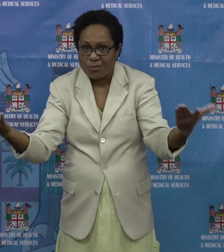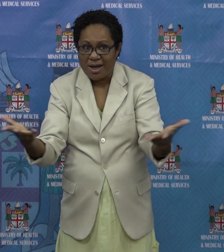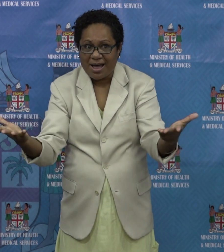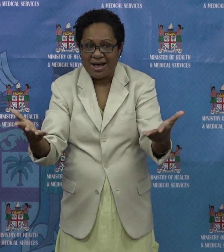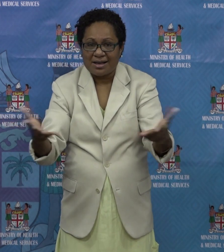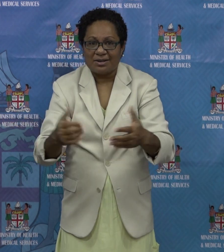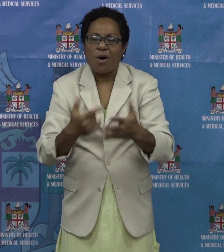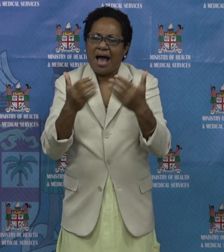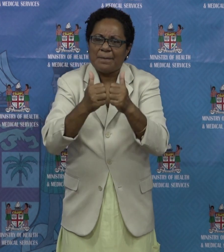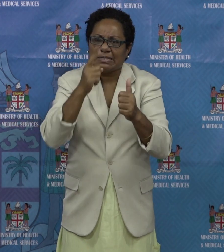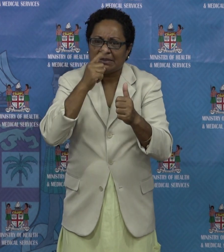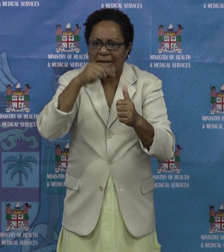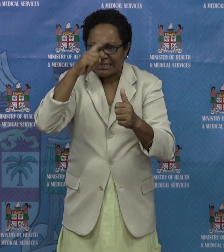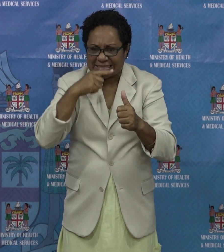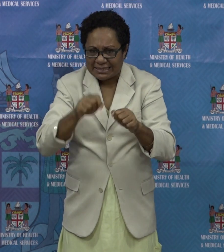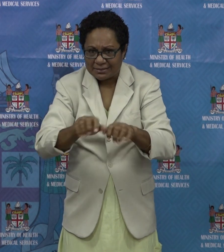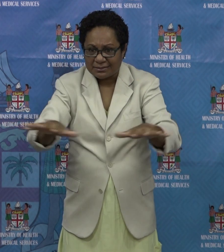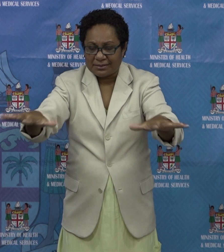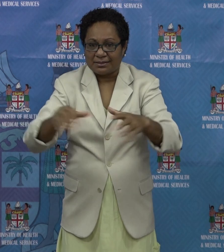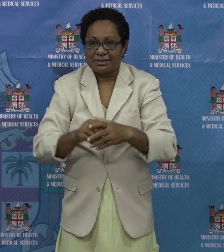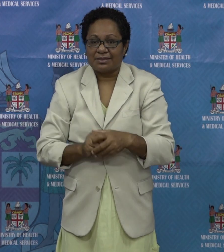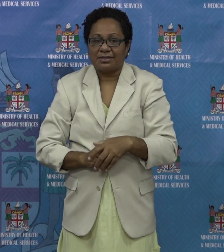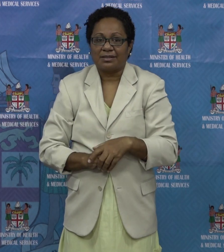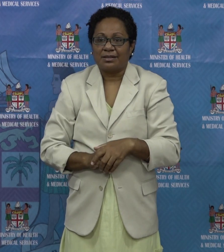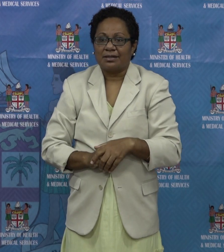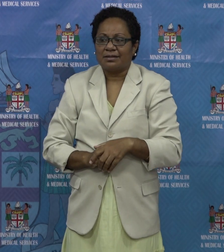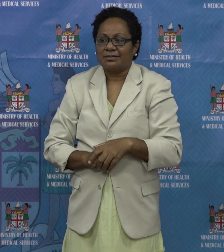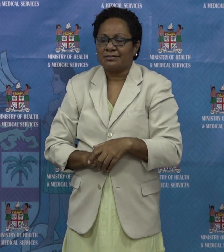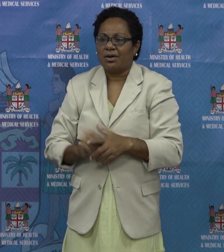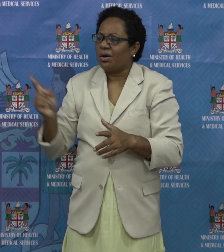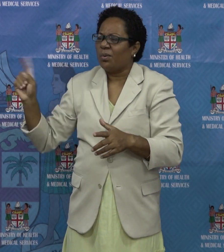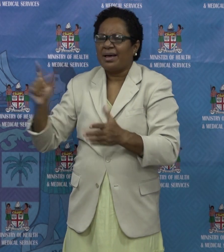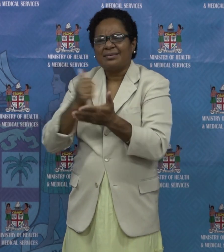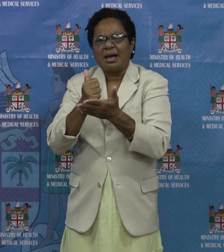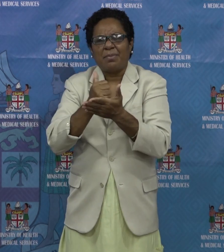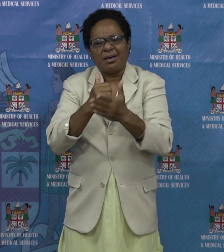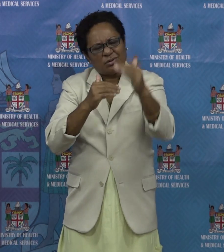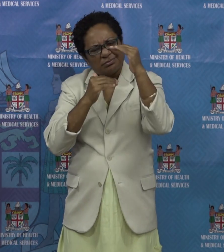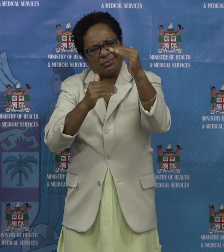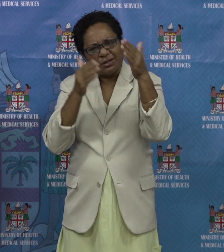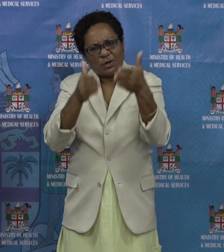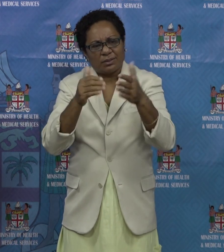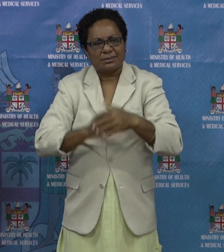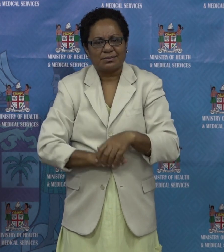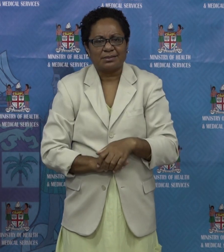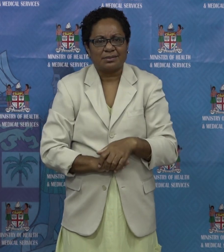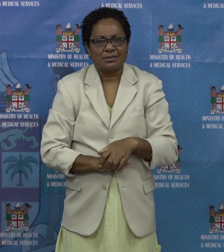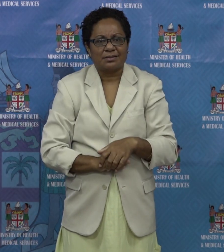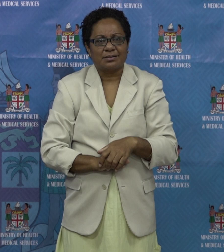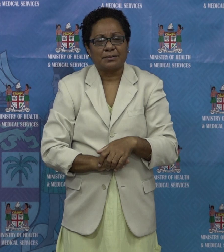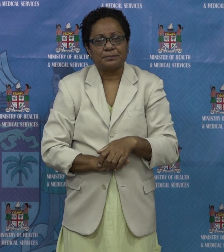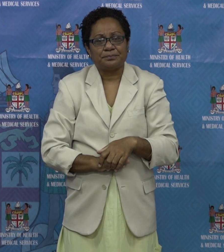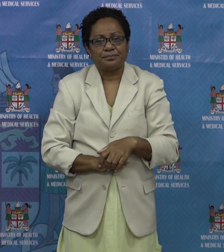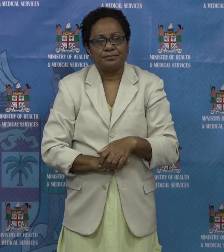of indicators or benchmark are you looking at to be able to gauge the extent of transmission, to be able